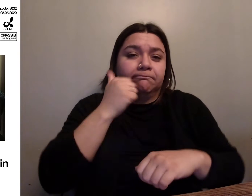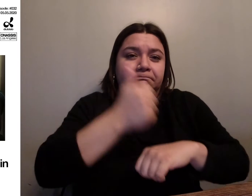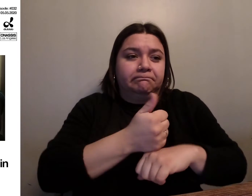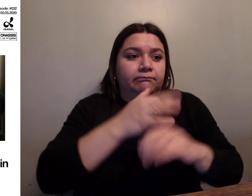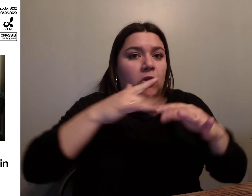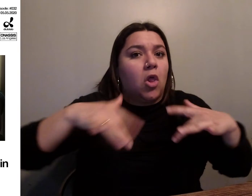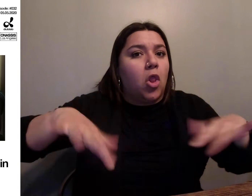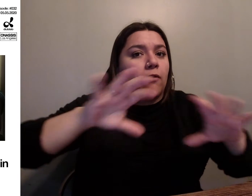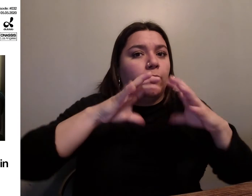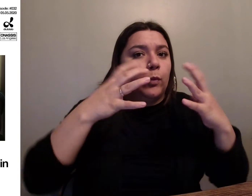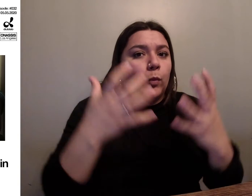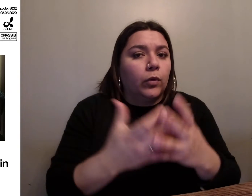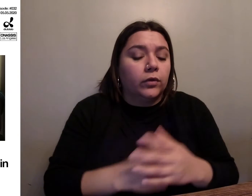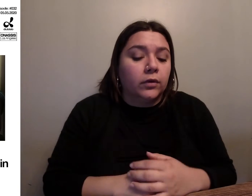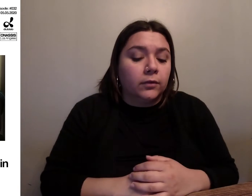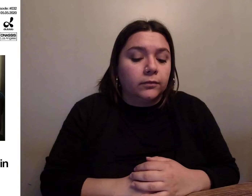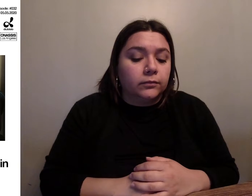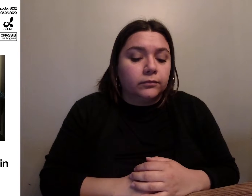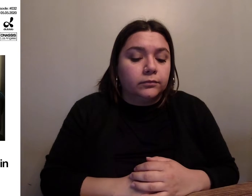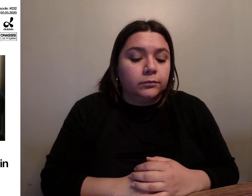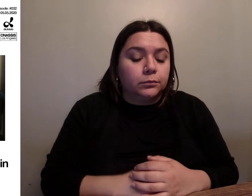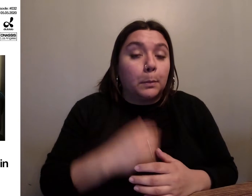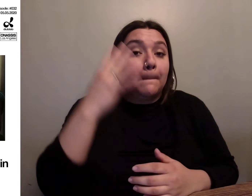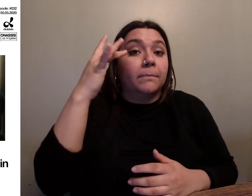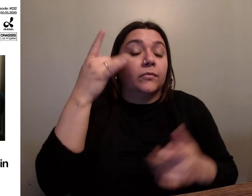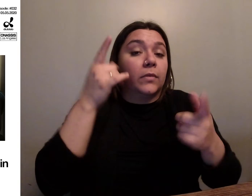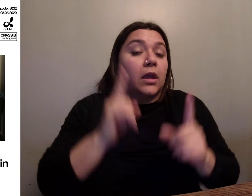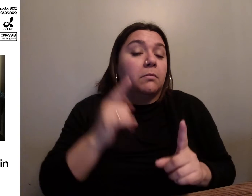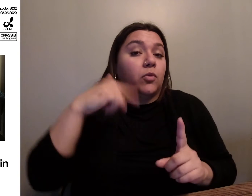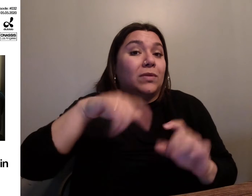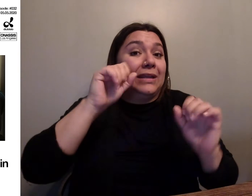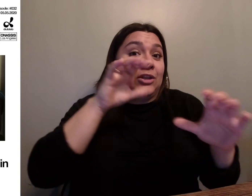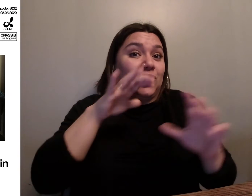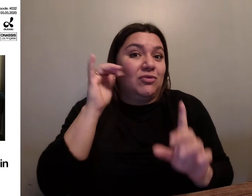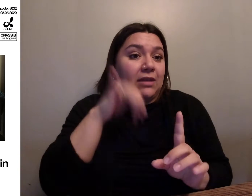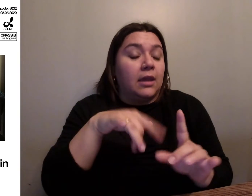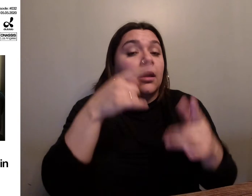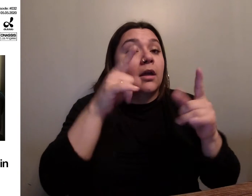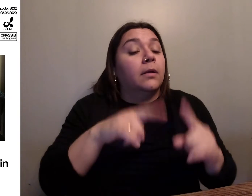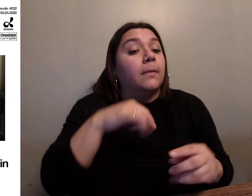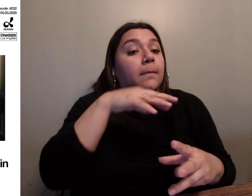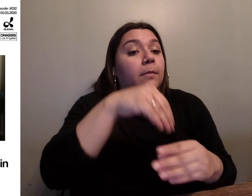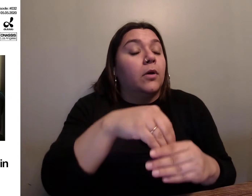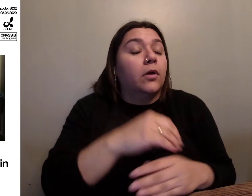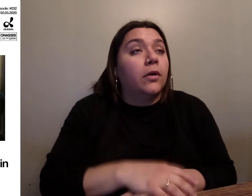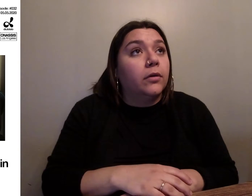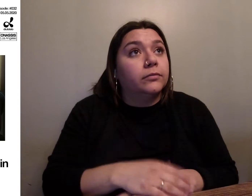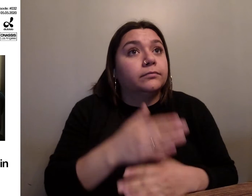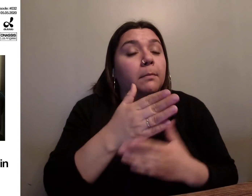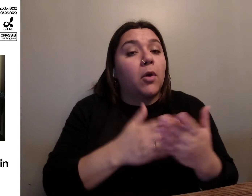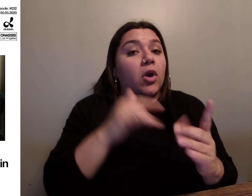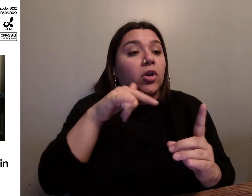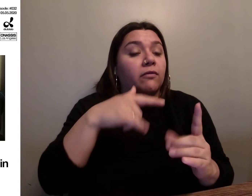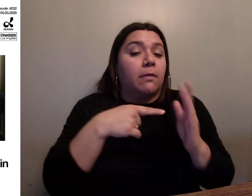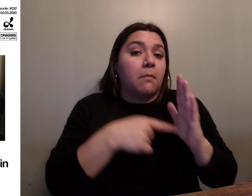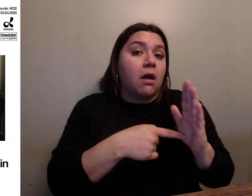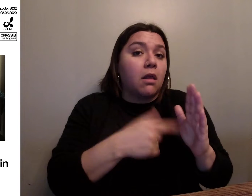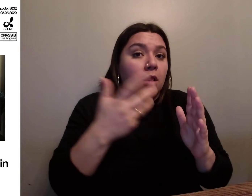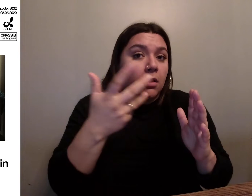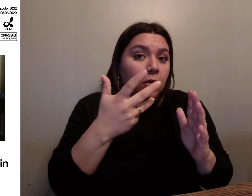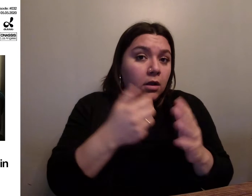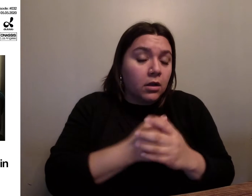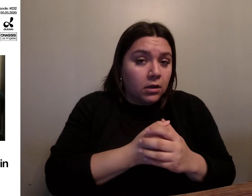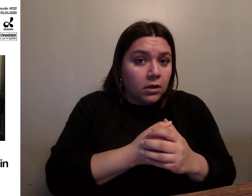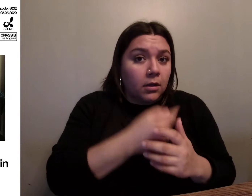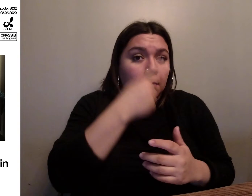do that, and part of the model was because we had the technology to be able to